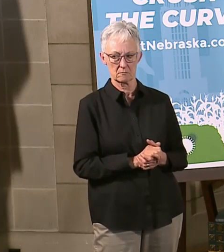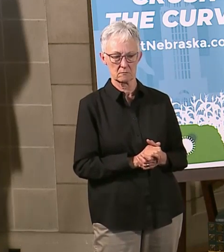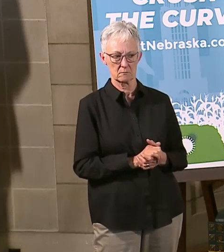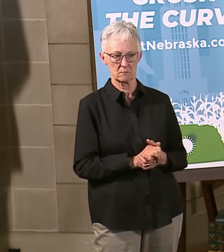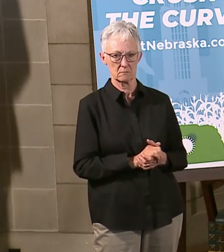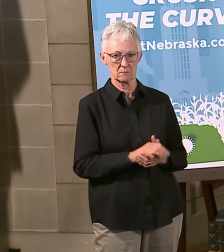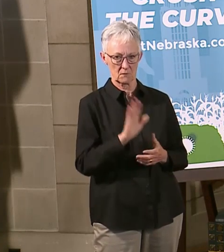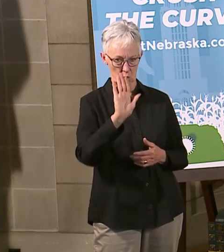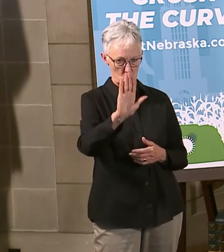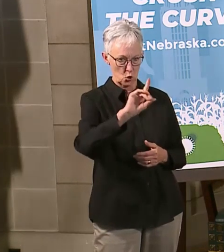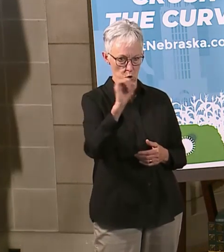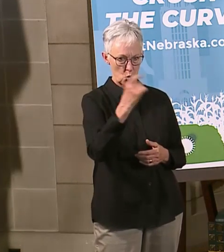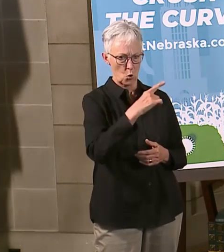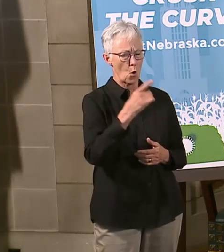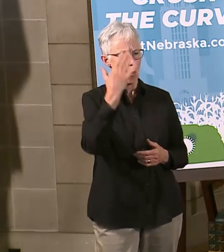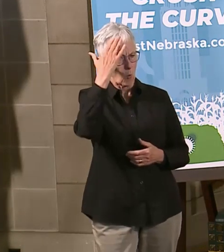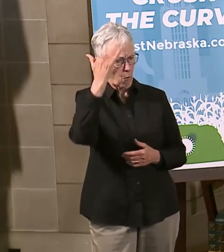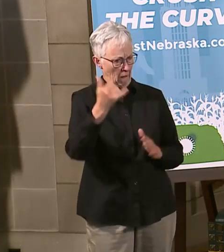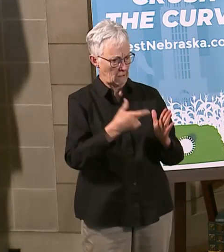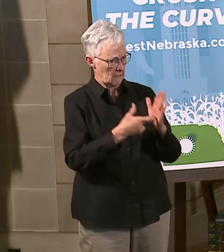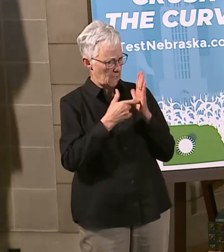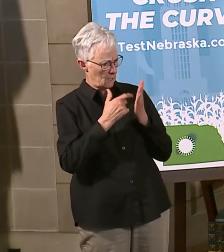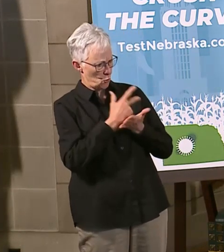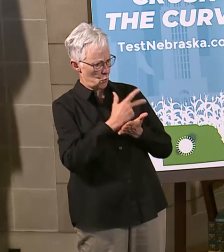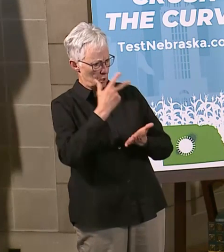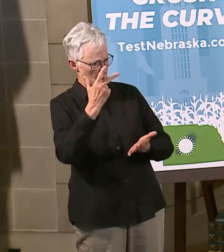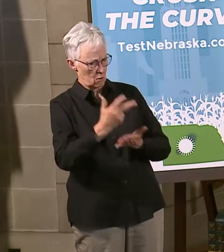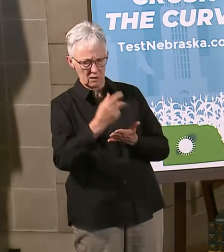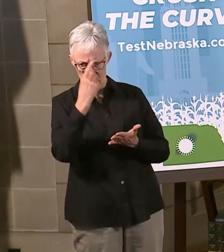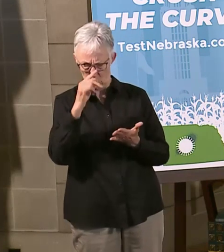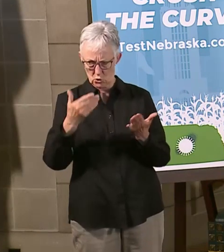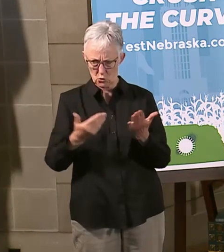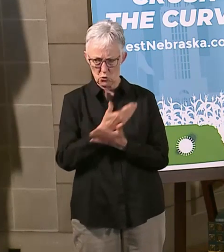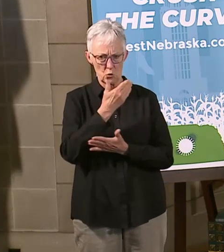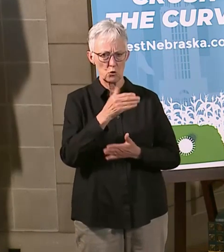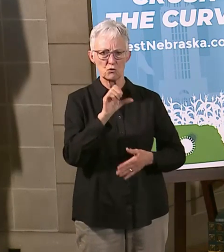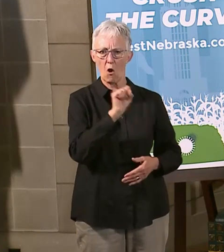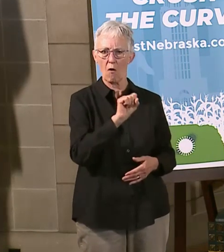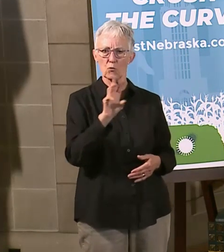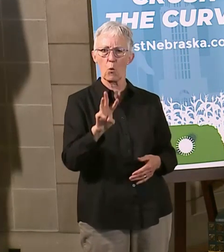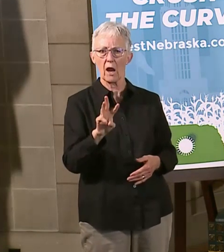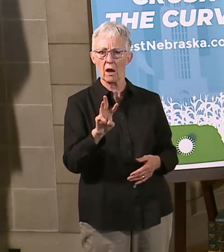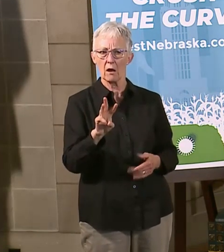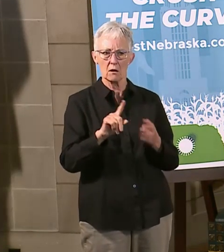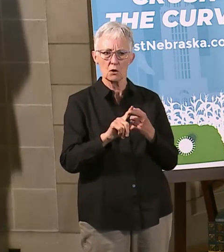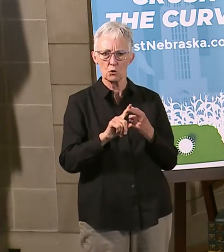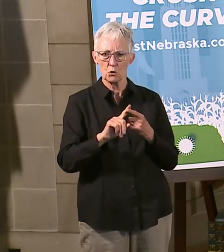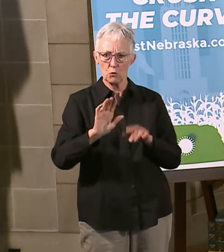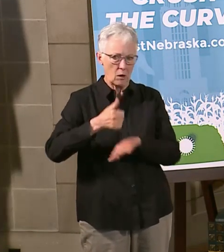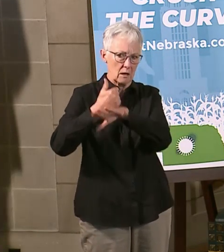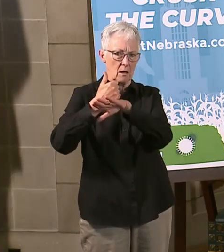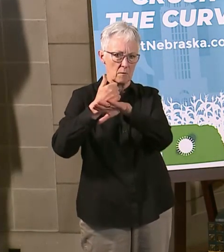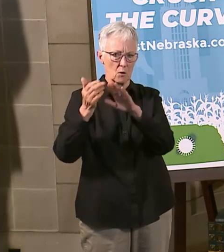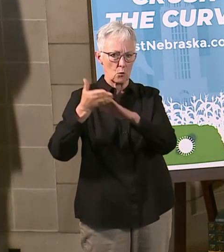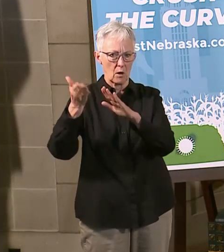Well, the question was, why is it taking 3 weeks to get the new software up and running? If anybody's ever developed software, you know that is record